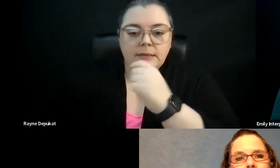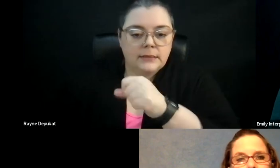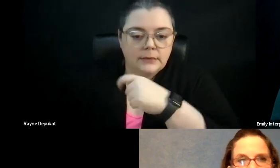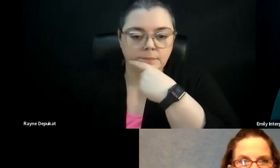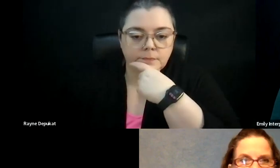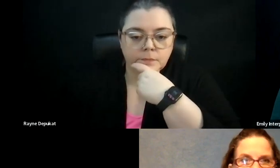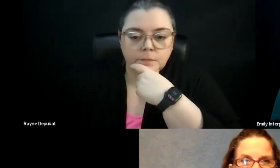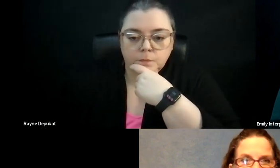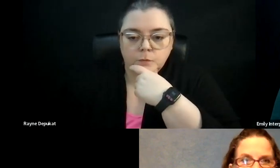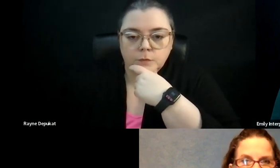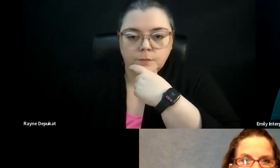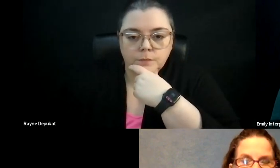Okay, Amy said yes.